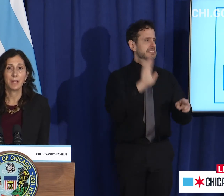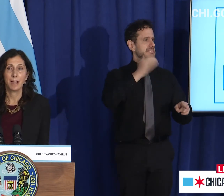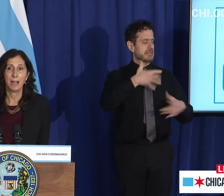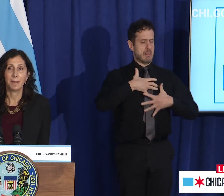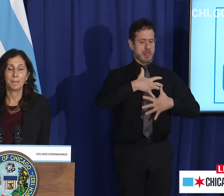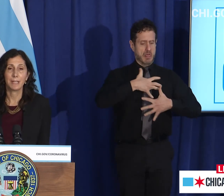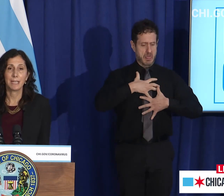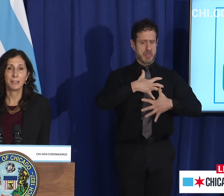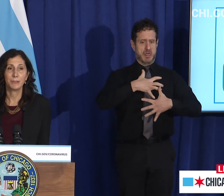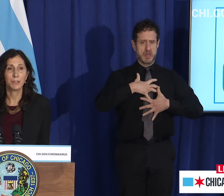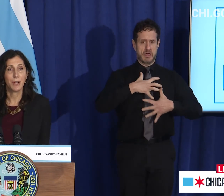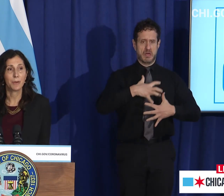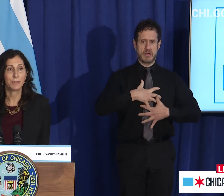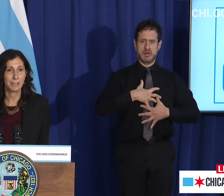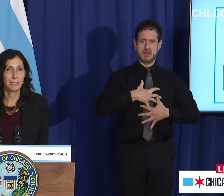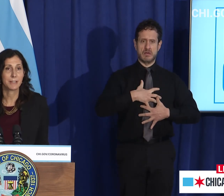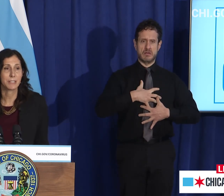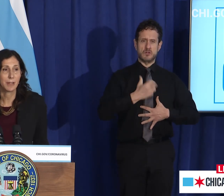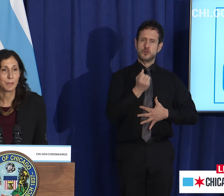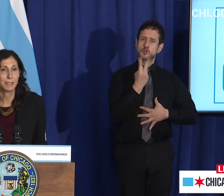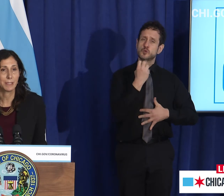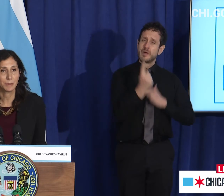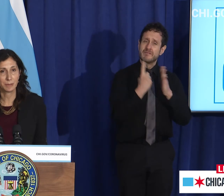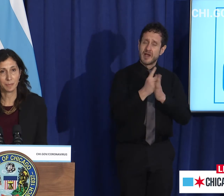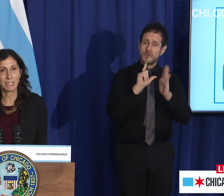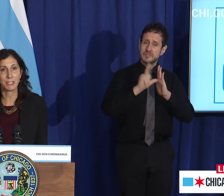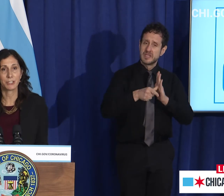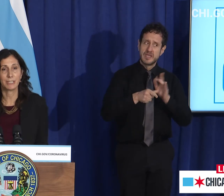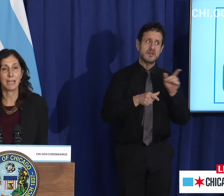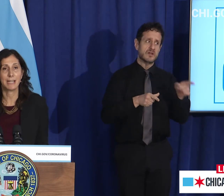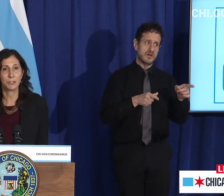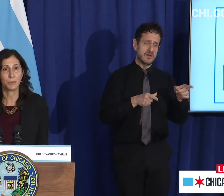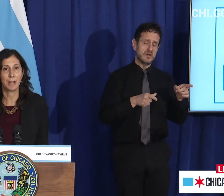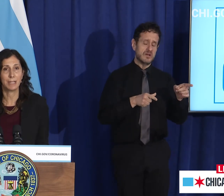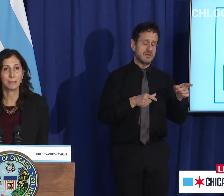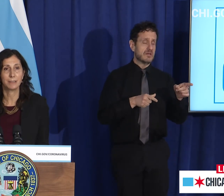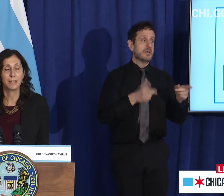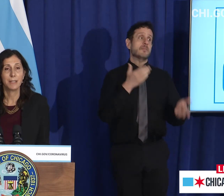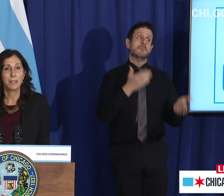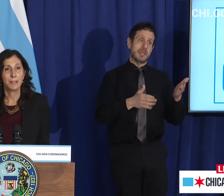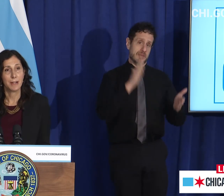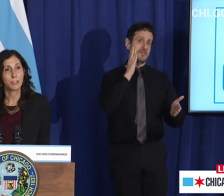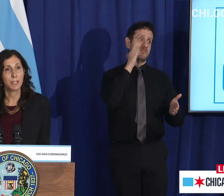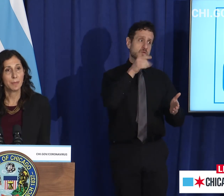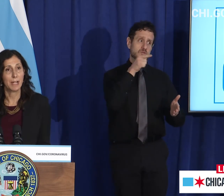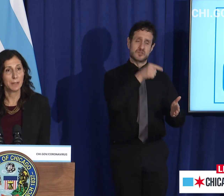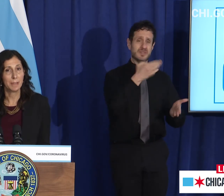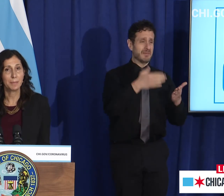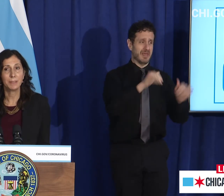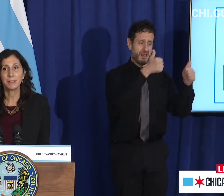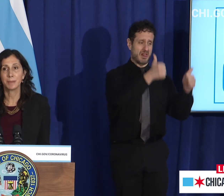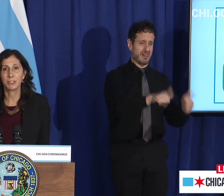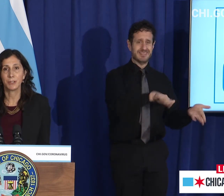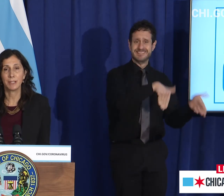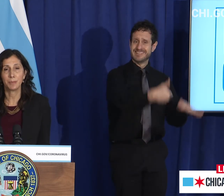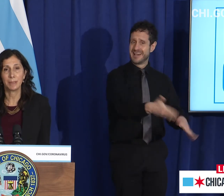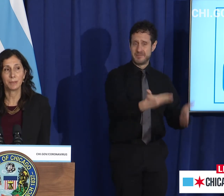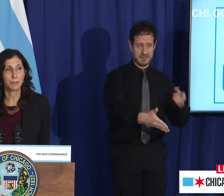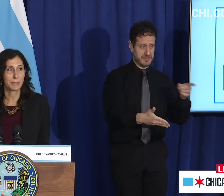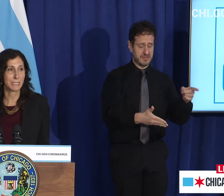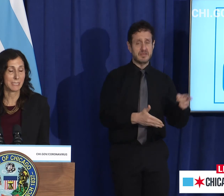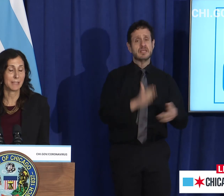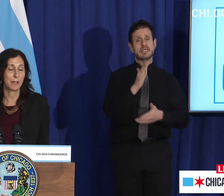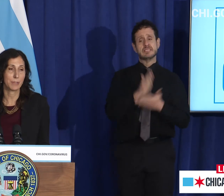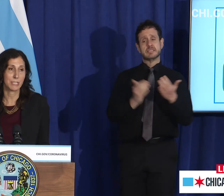breath, you know that there's someone who could potentially not do well. There are some young people, the majority of